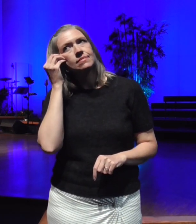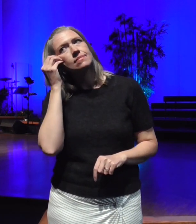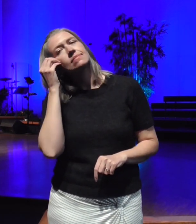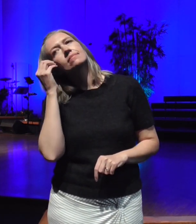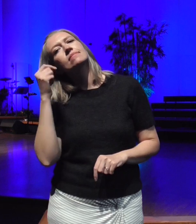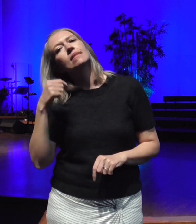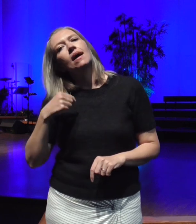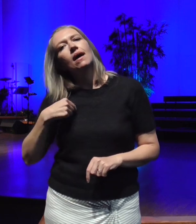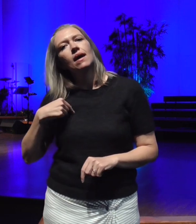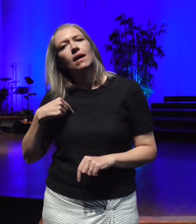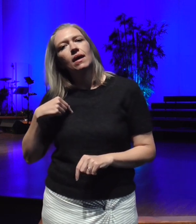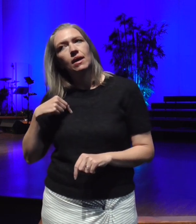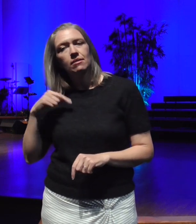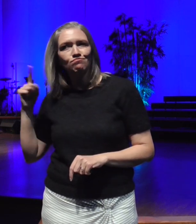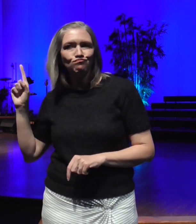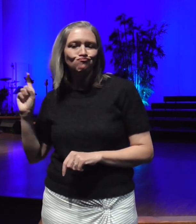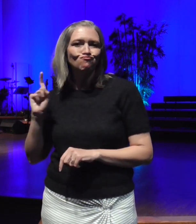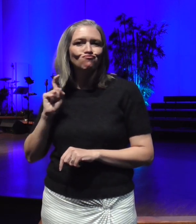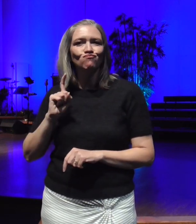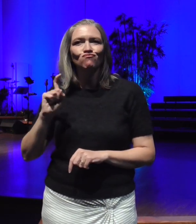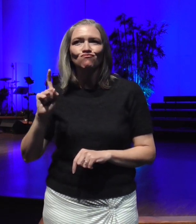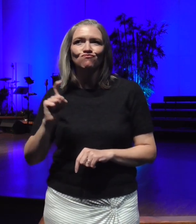I am coming